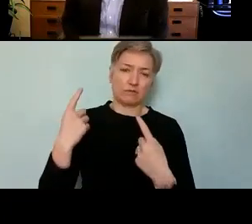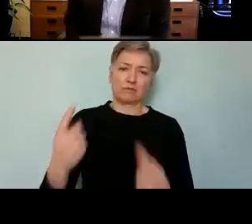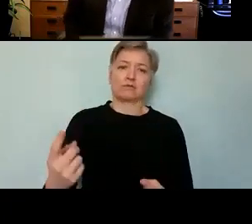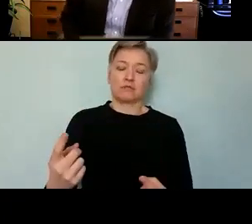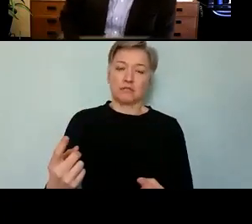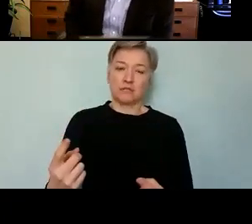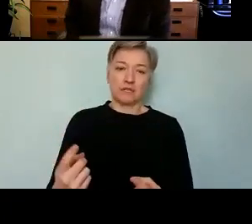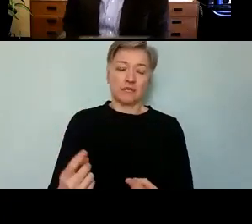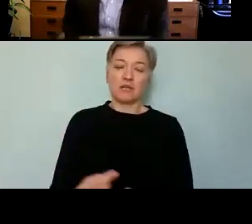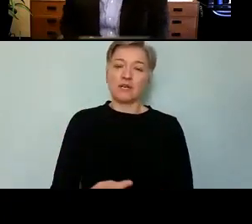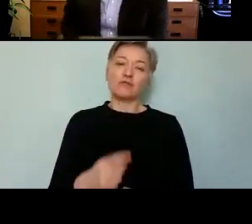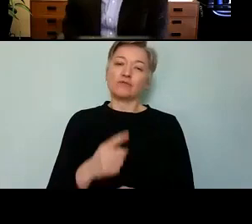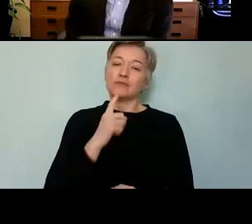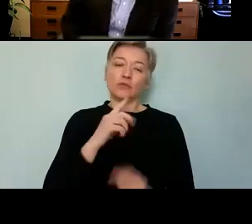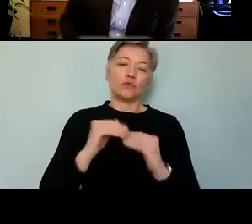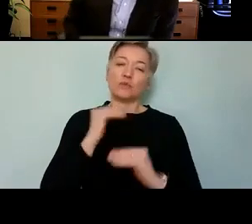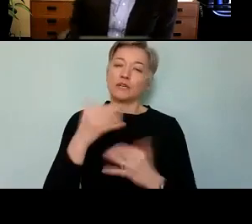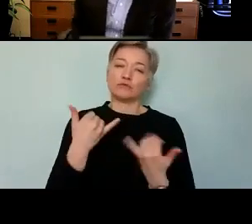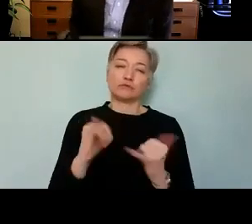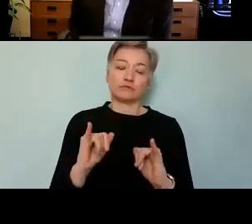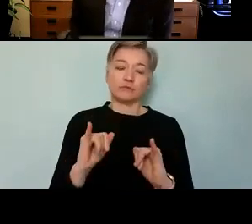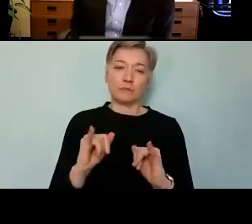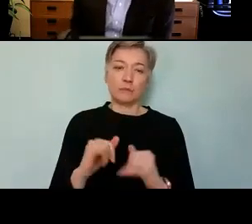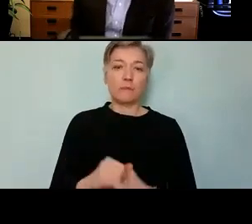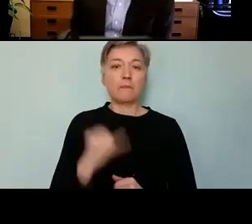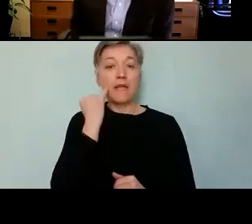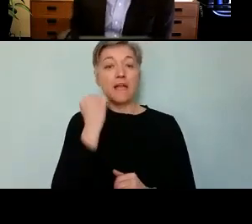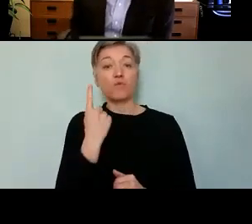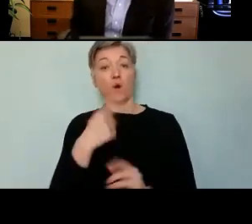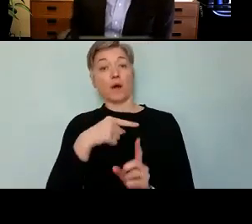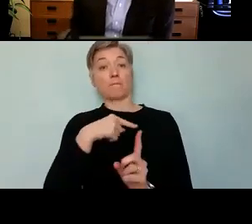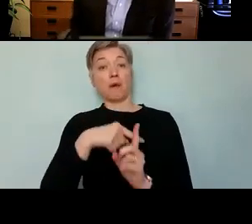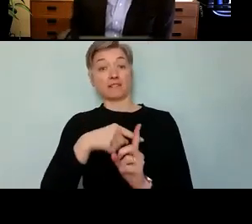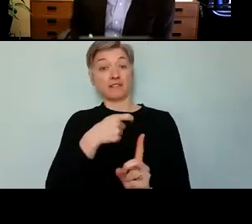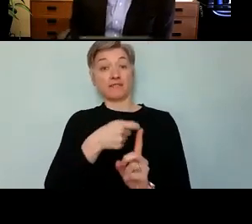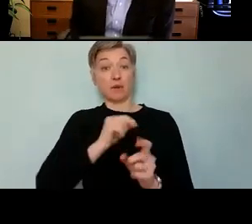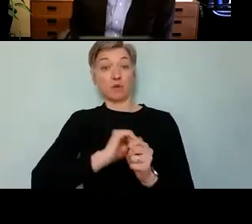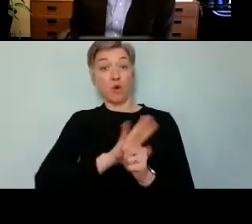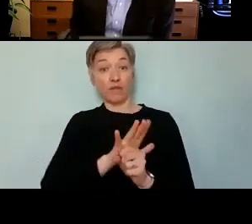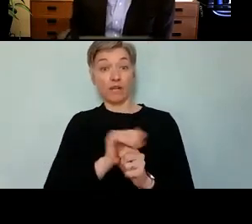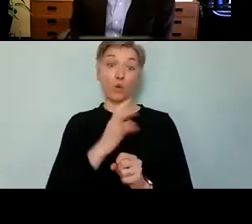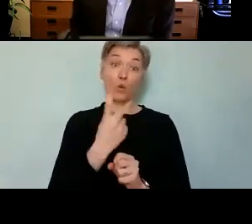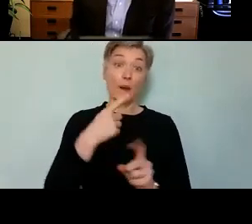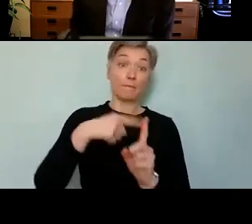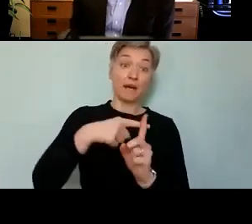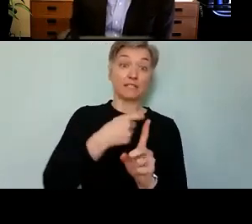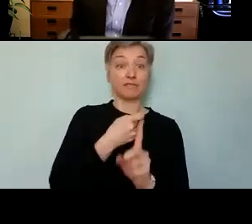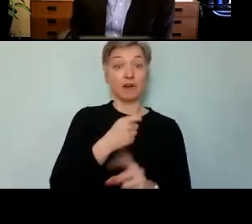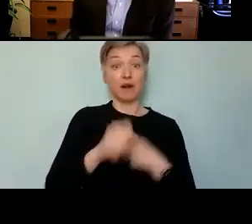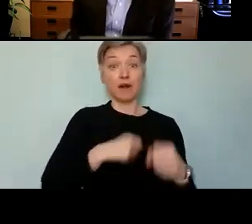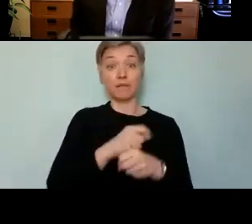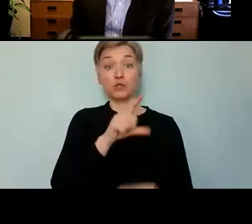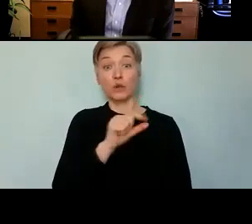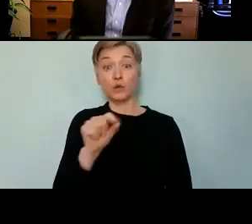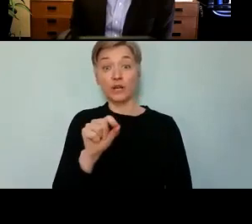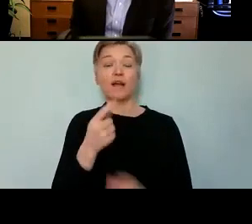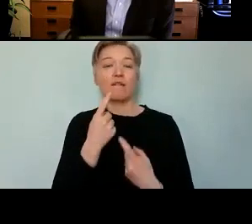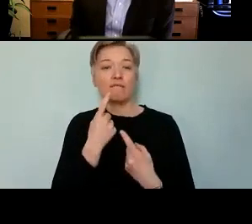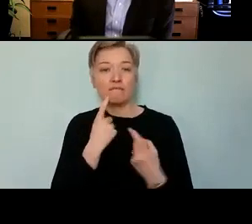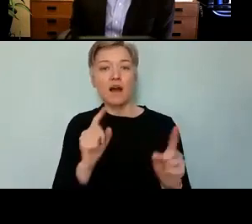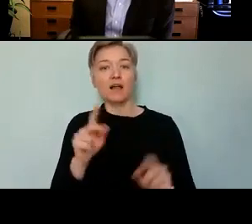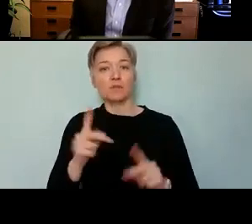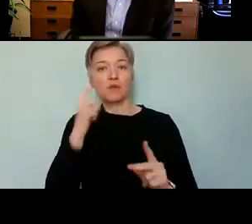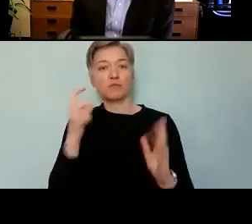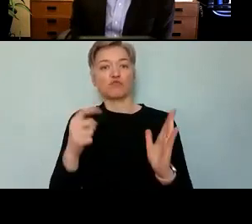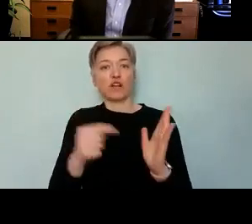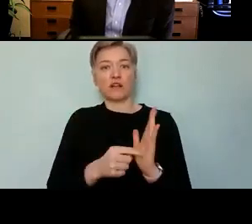one good thing that might come out of this pandemic or even 2020, it's the recognition finally that this is a